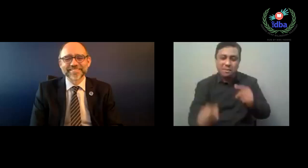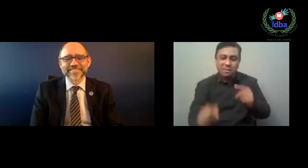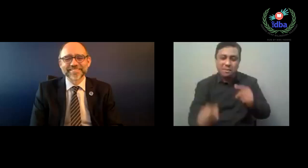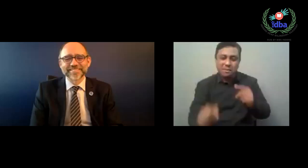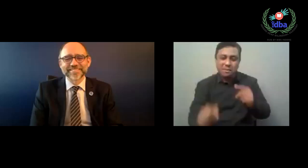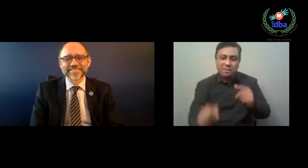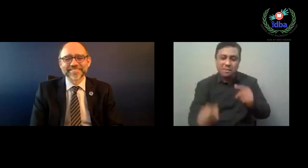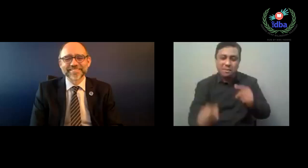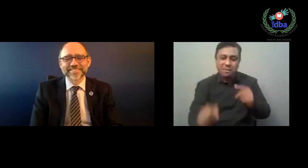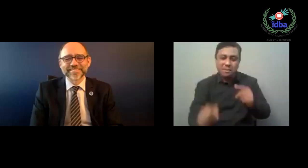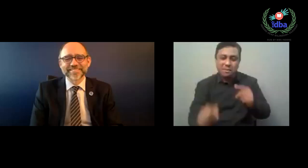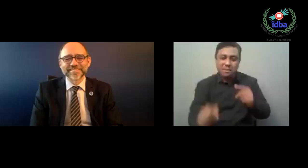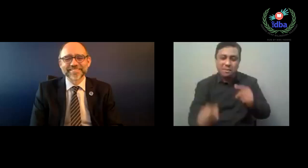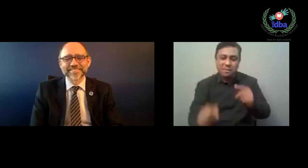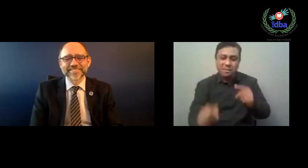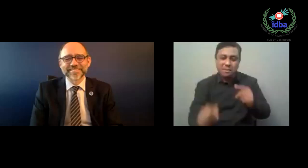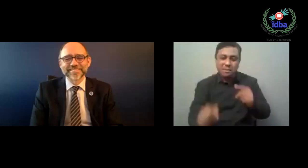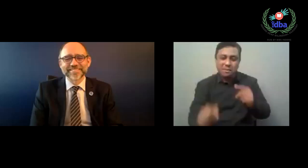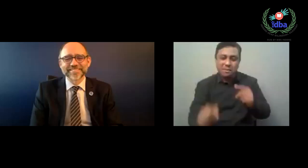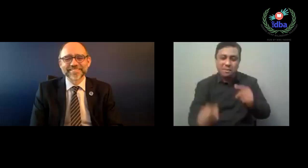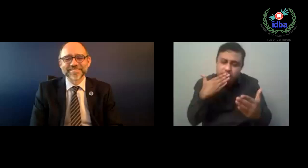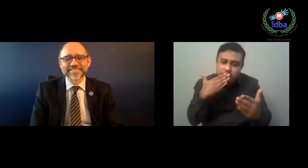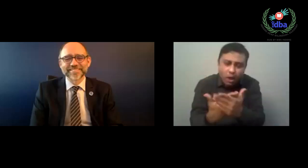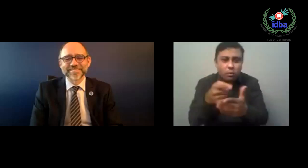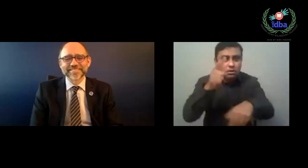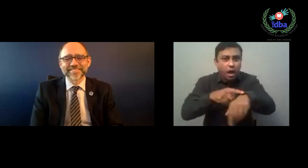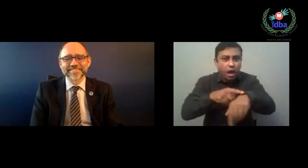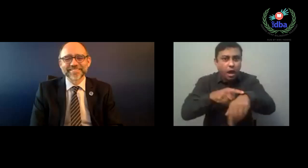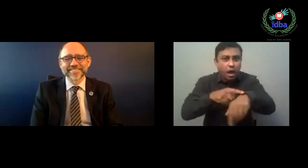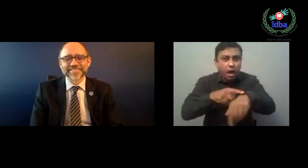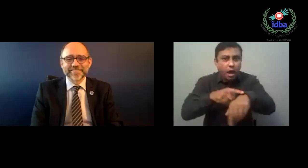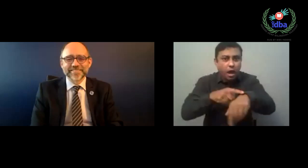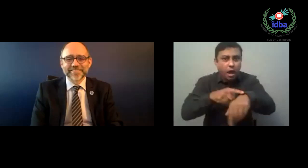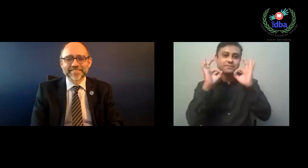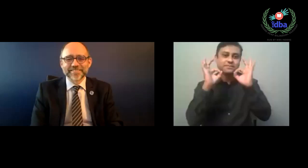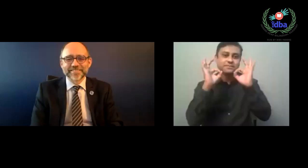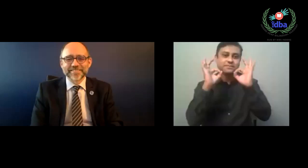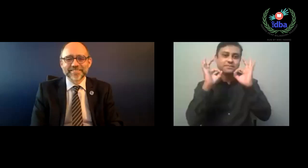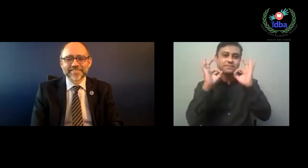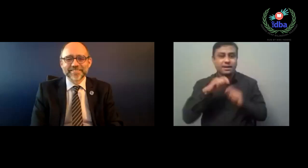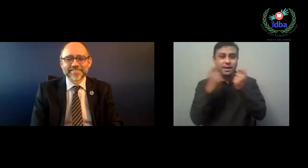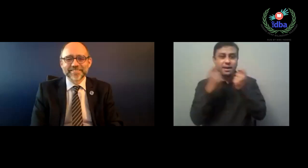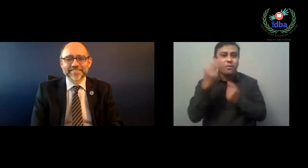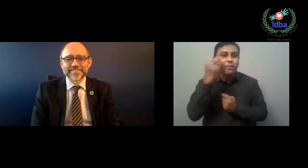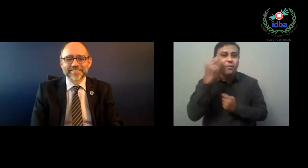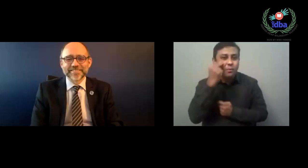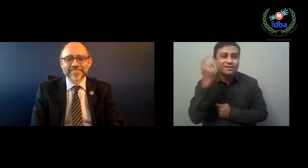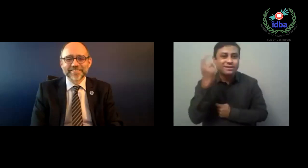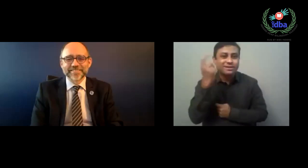country, we thank you, Joseph sir, for this wonderful presentation, the opportunity that we got because we